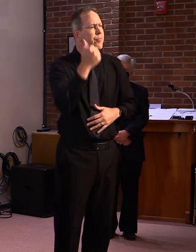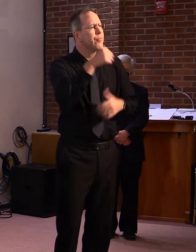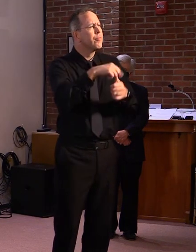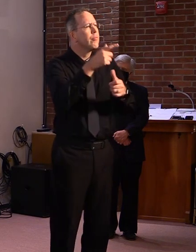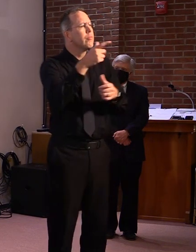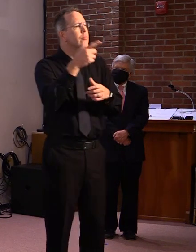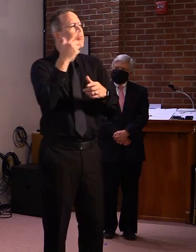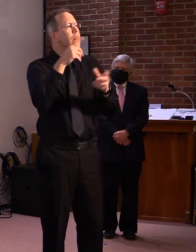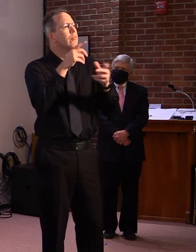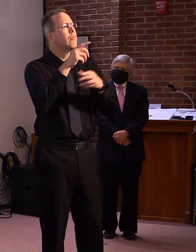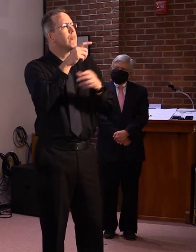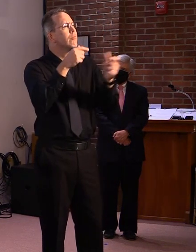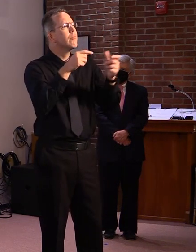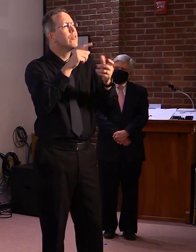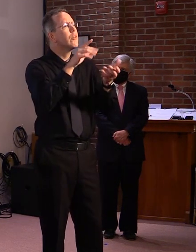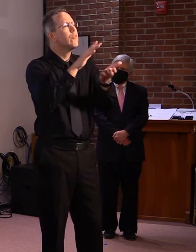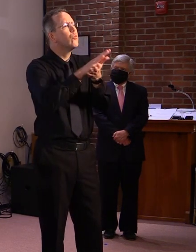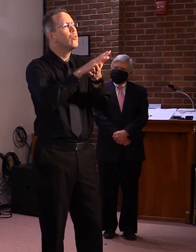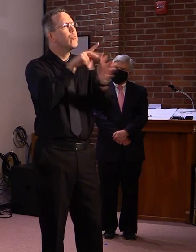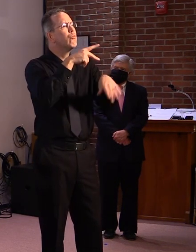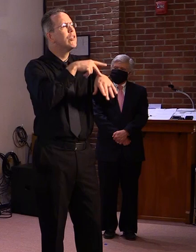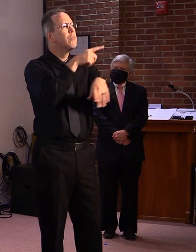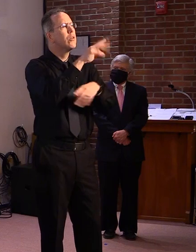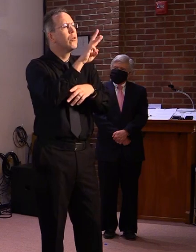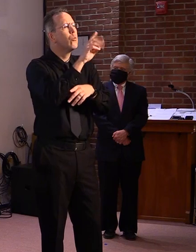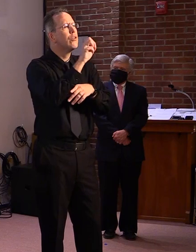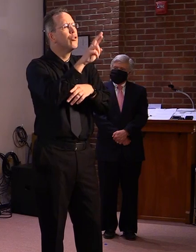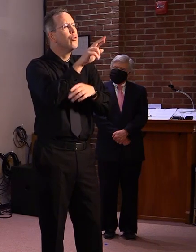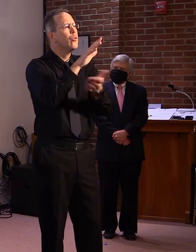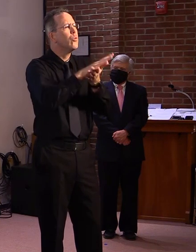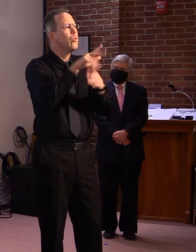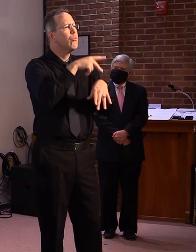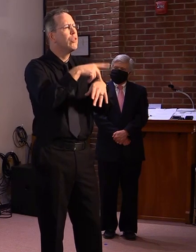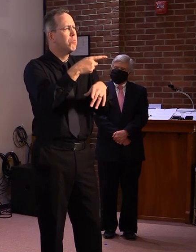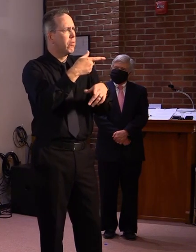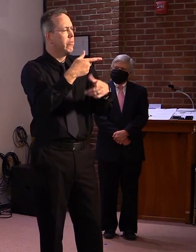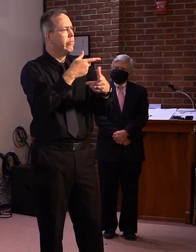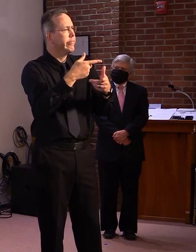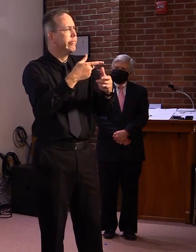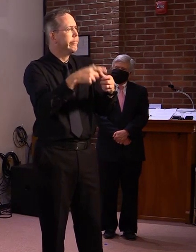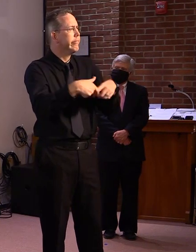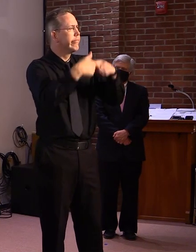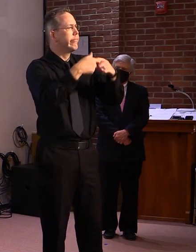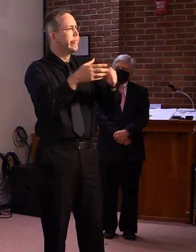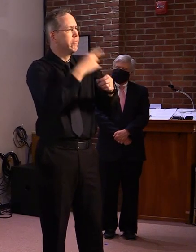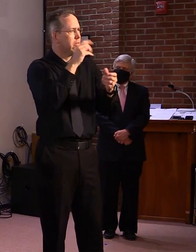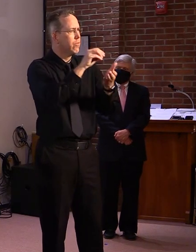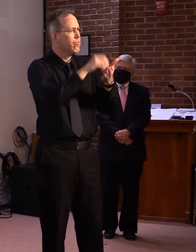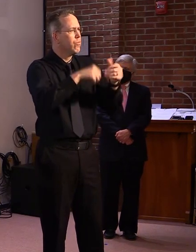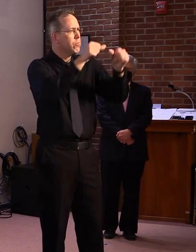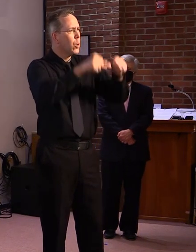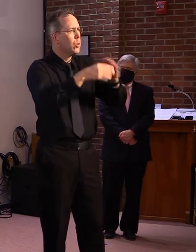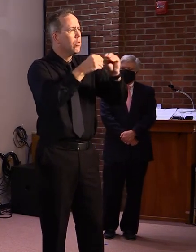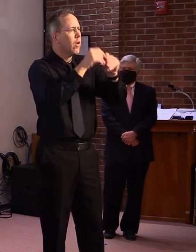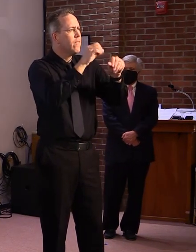some of the BLM tactics? Yeah, it sounds like a constitutional question that is